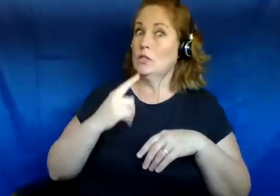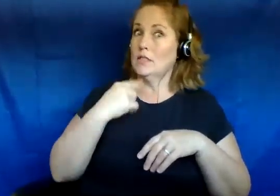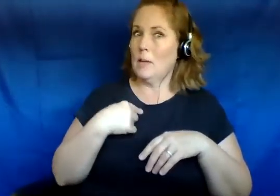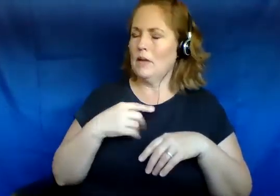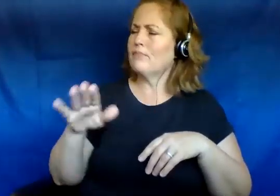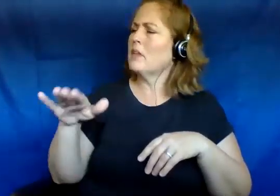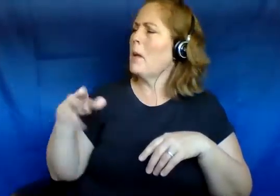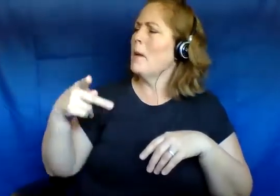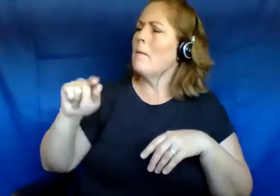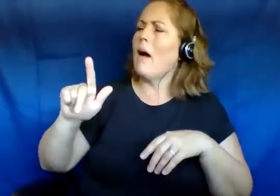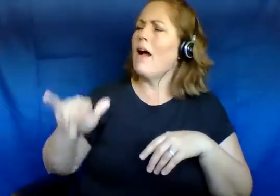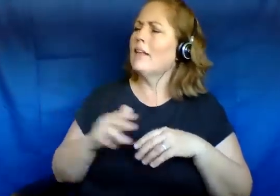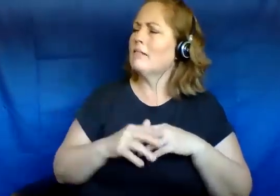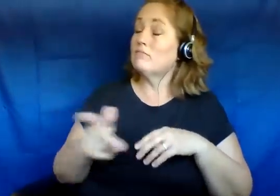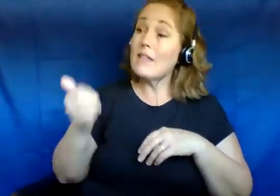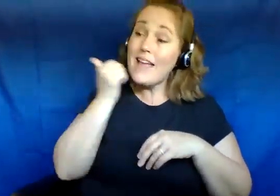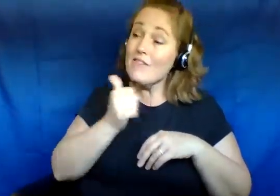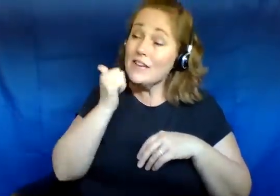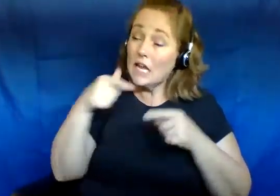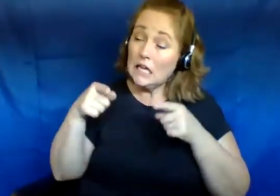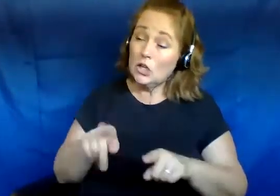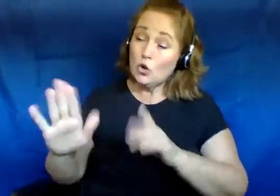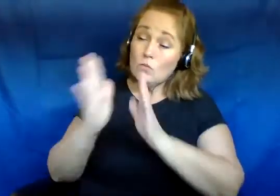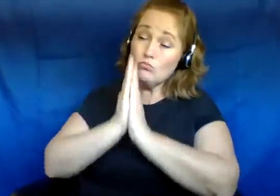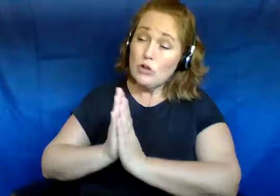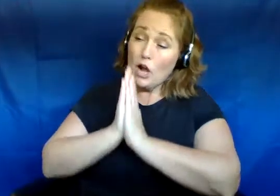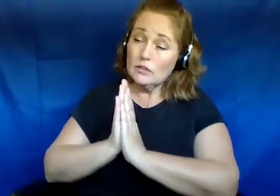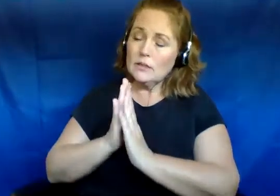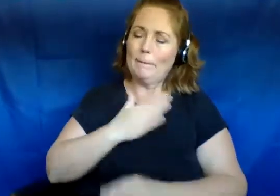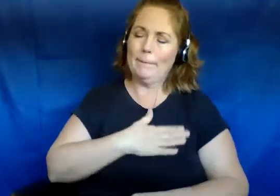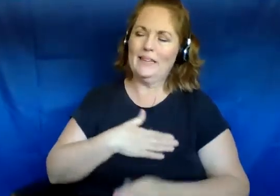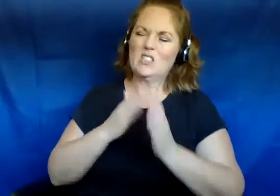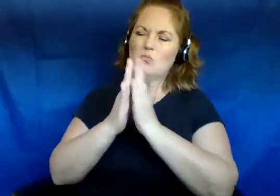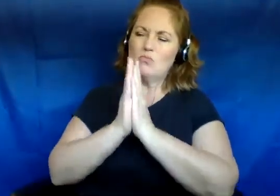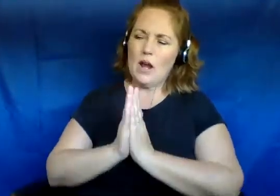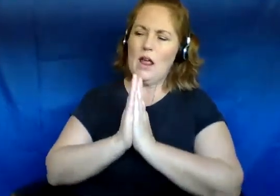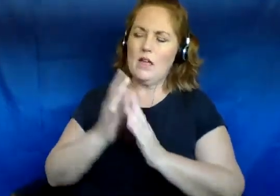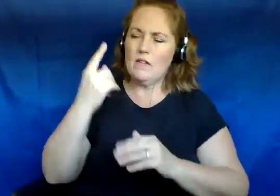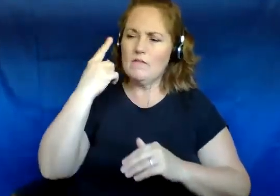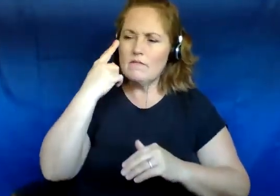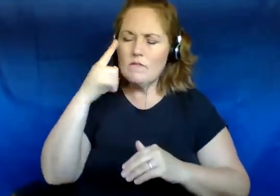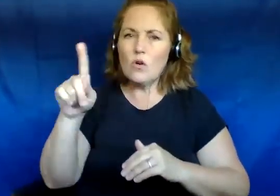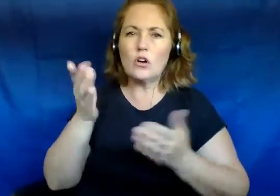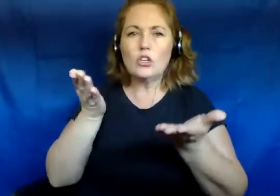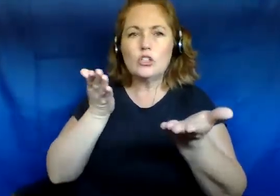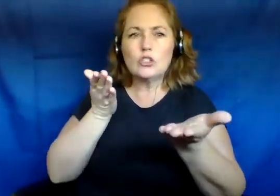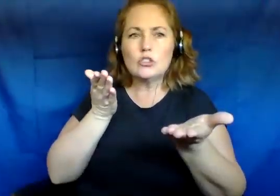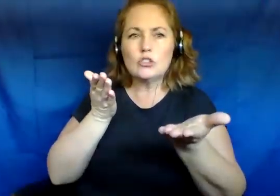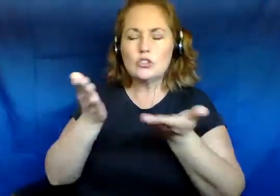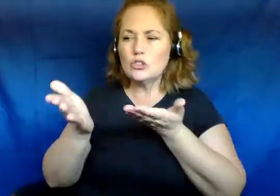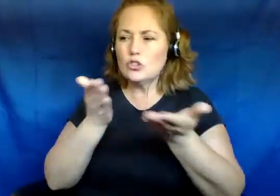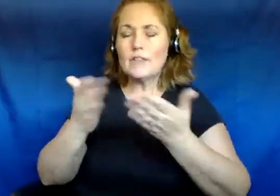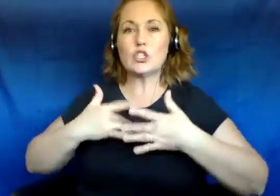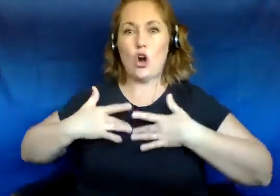every day in your prayers, please pray for a servant's heart. Pray for a servant's